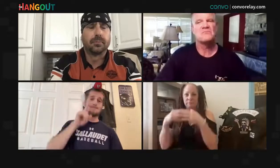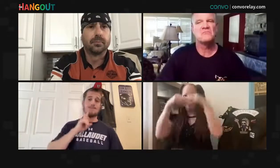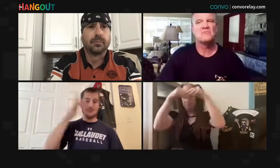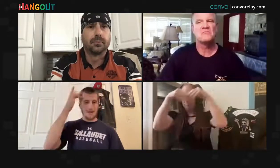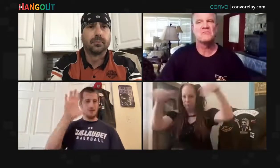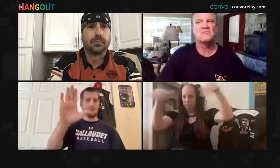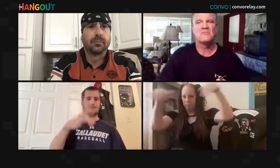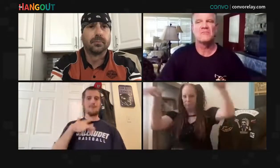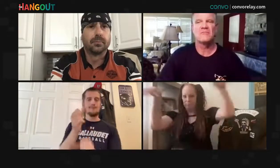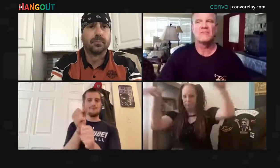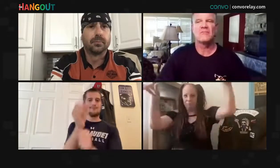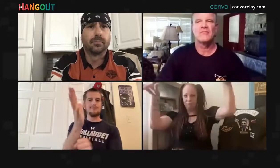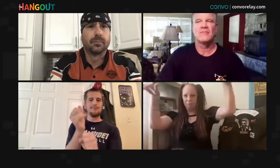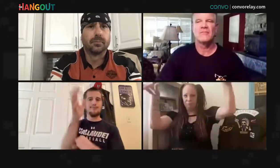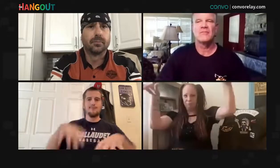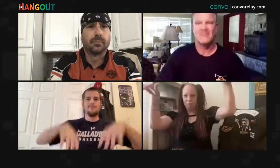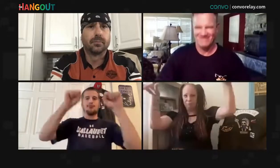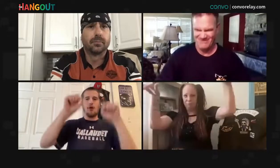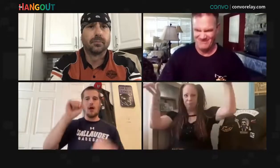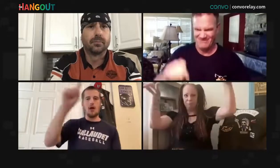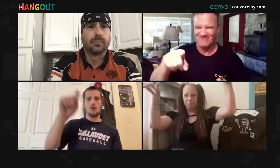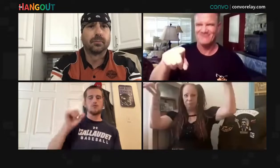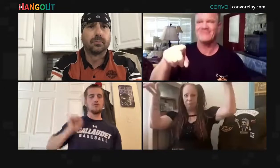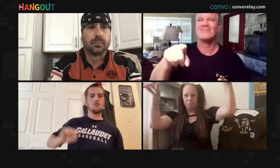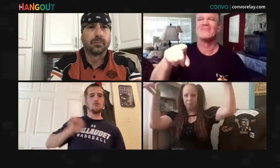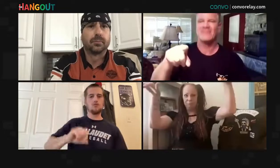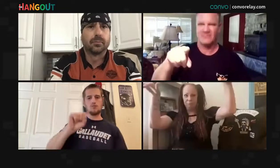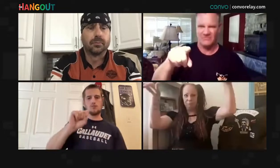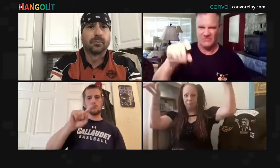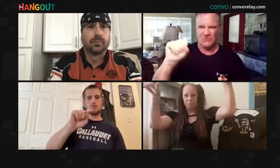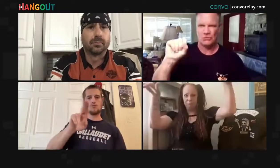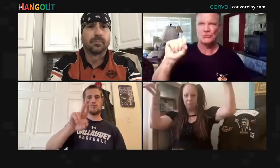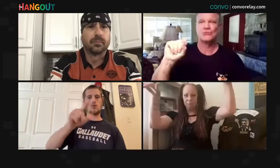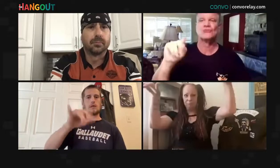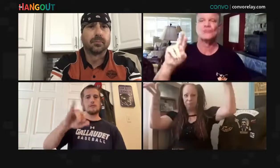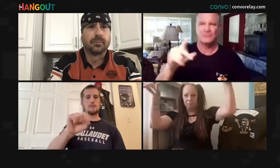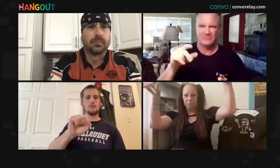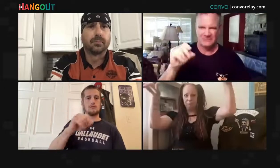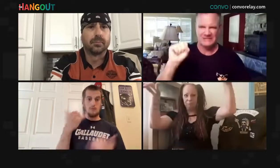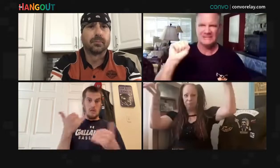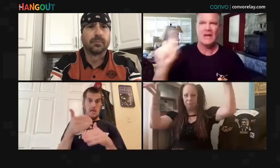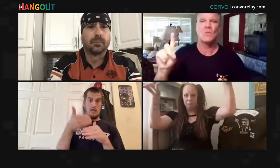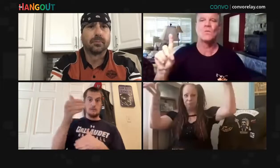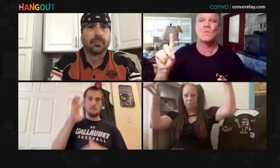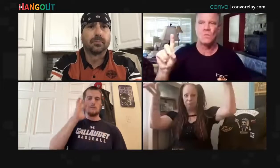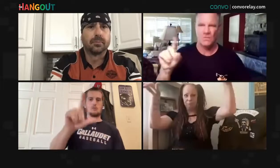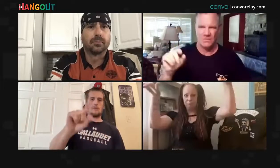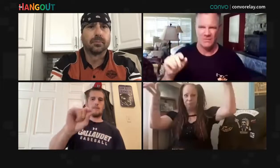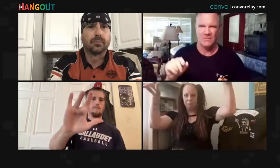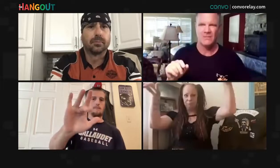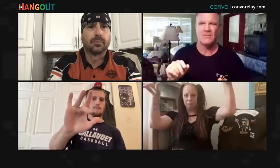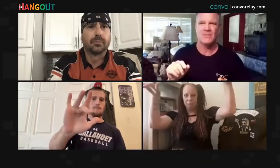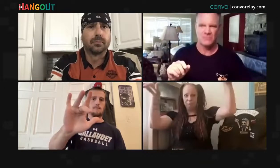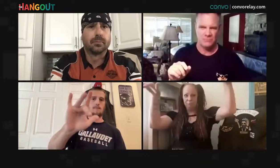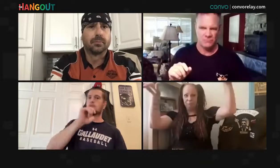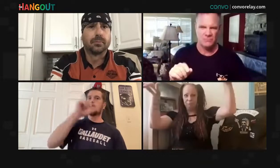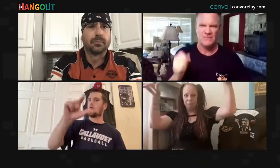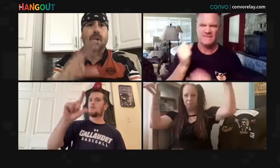there, but DBA is the one that hosts every 5 years. They host an event at Sturgis, and it's the headquarters. The next one's going